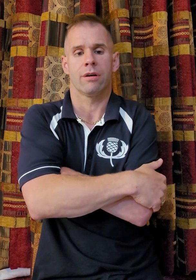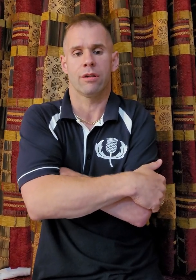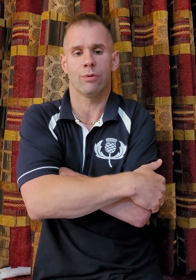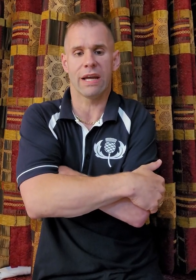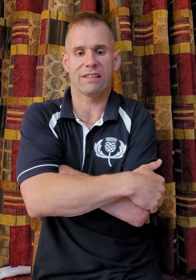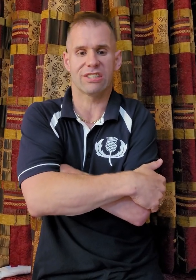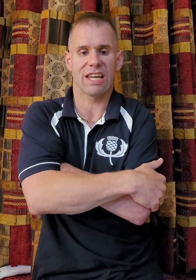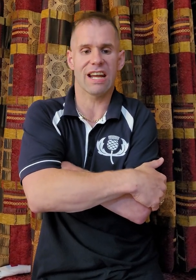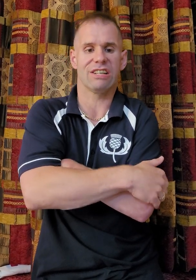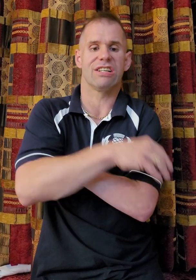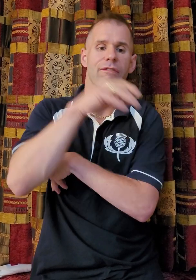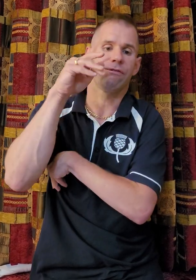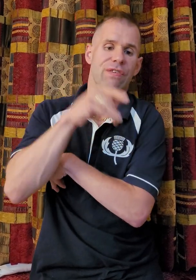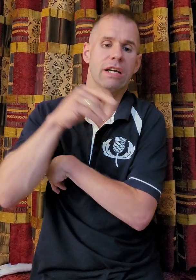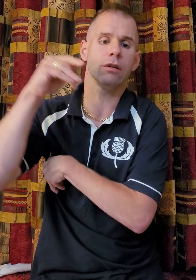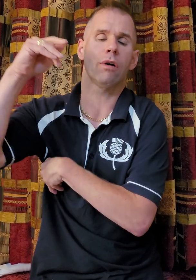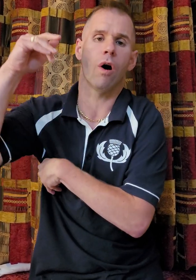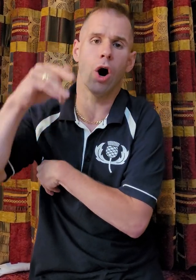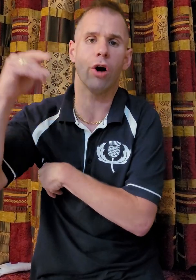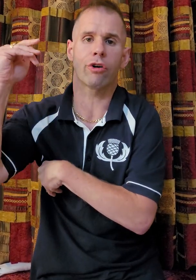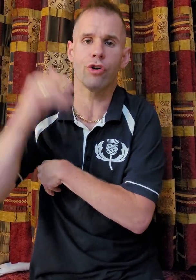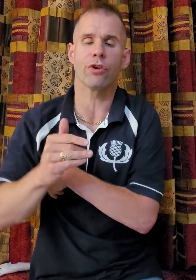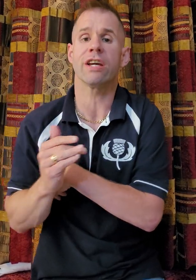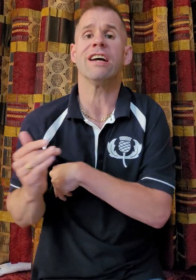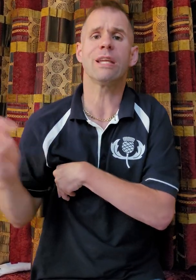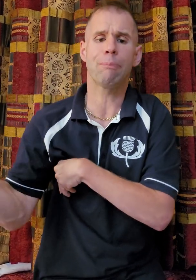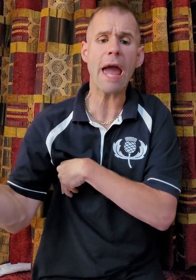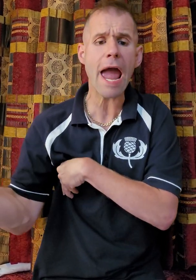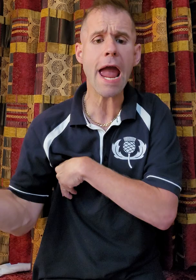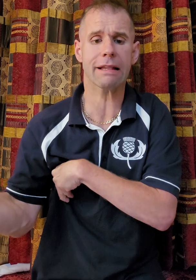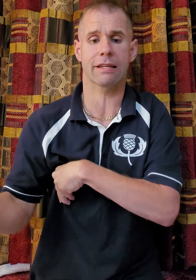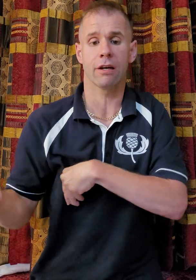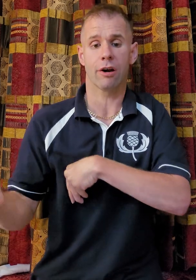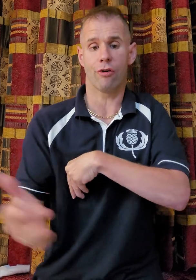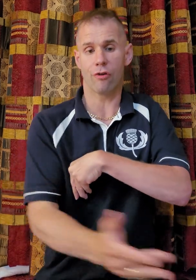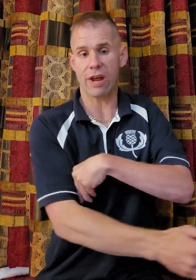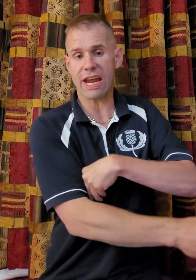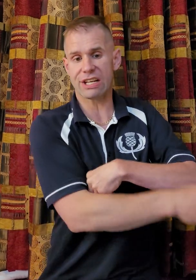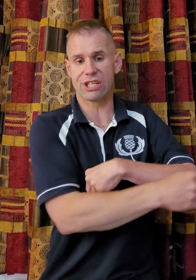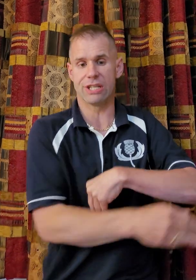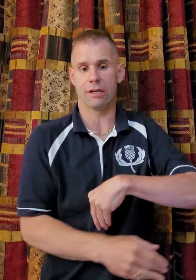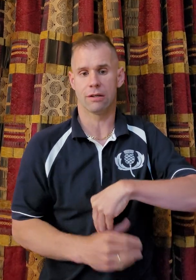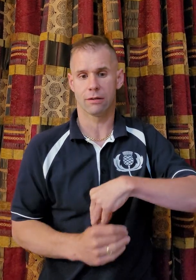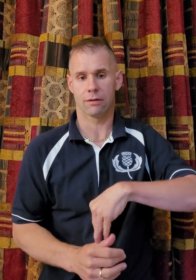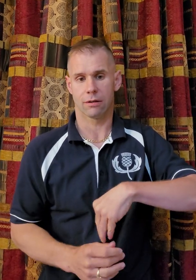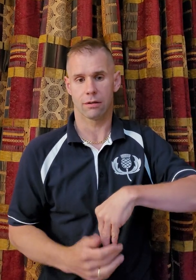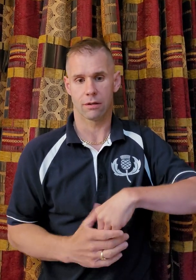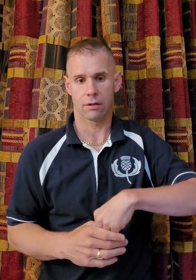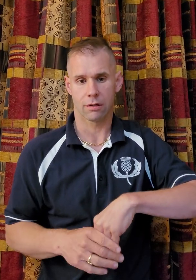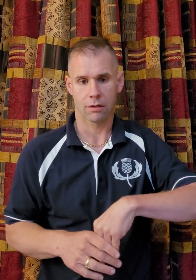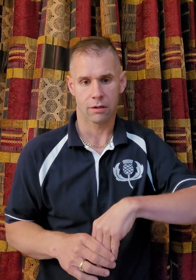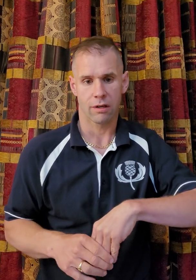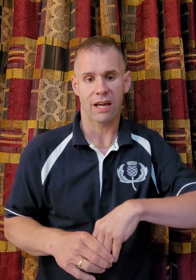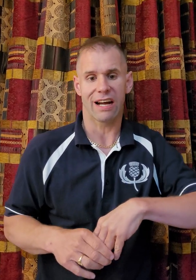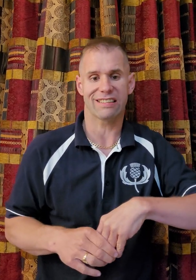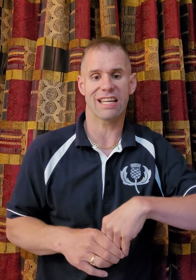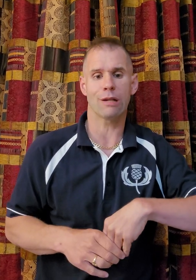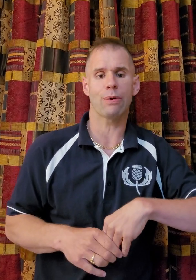the way it's staged, fecal oral route, debate raged. A